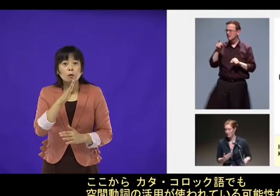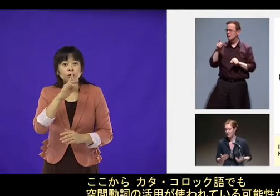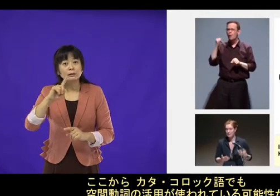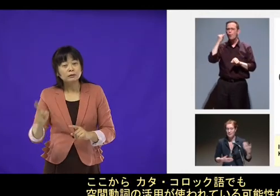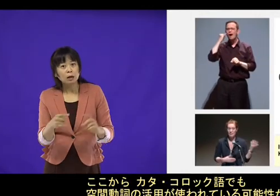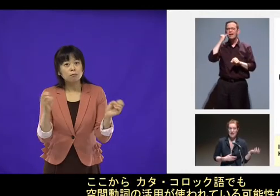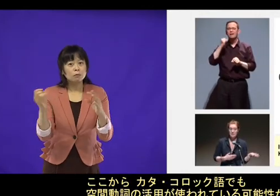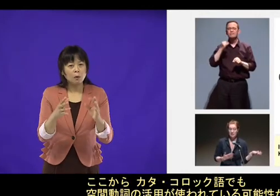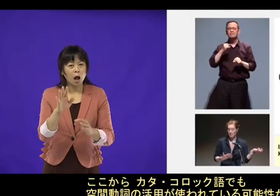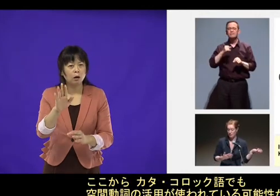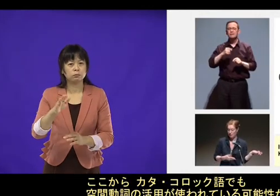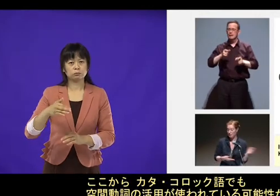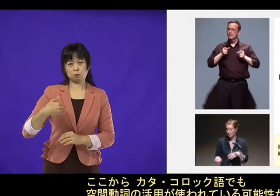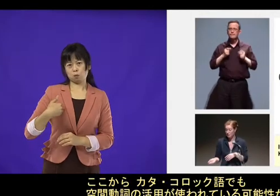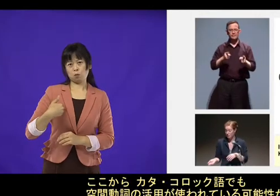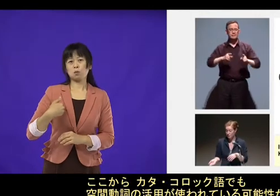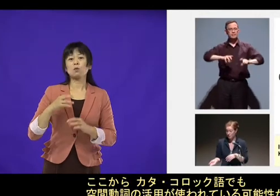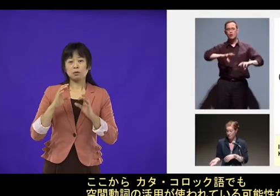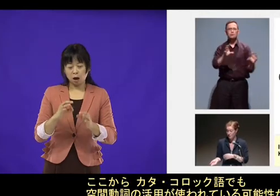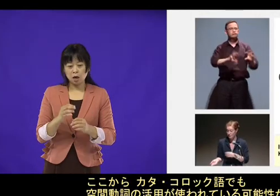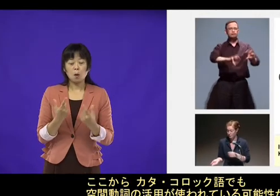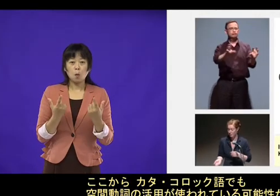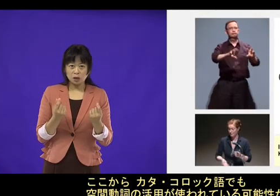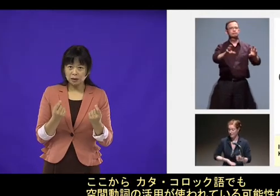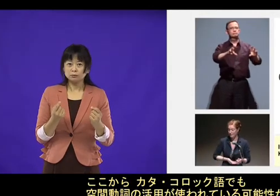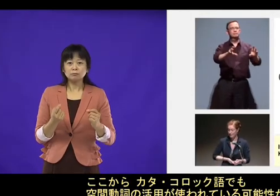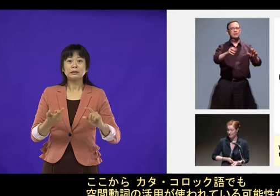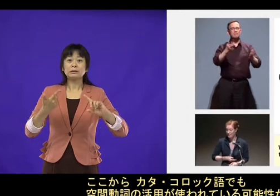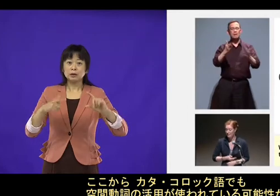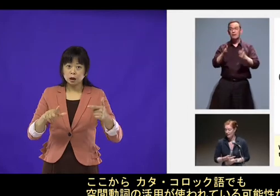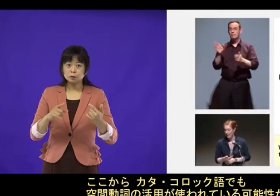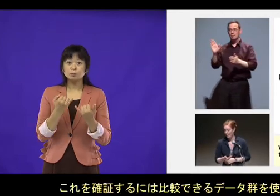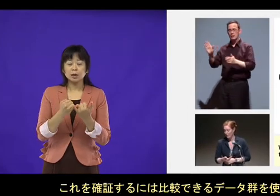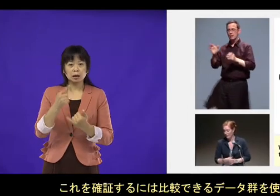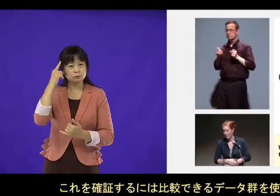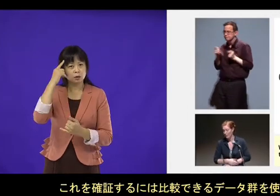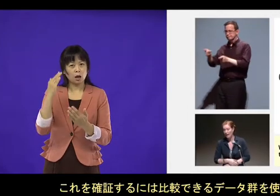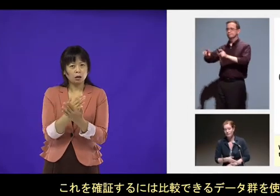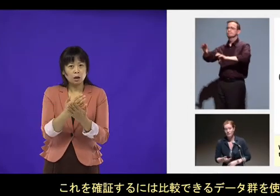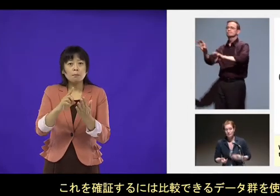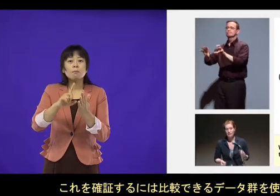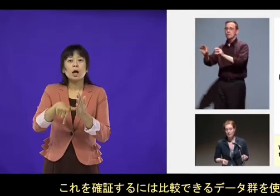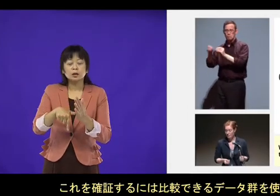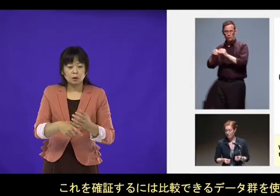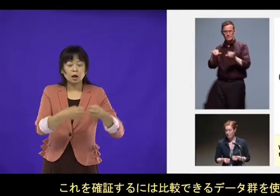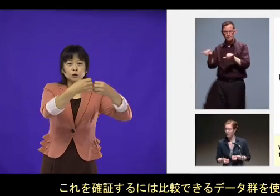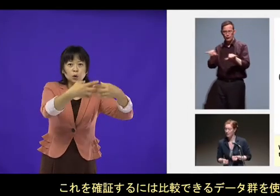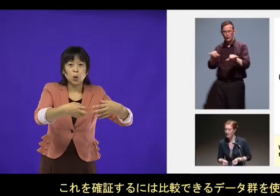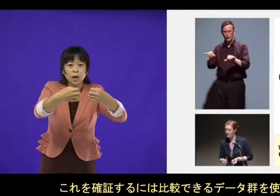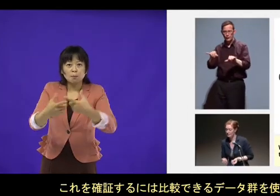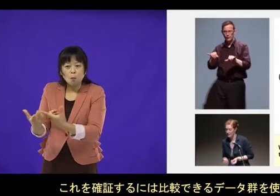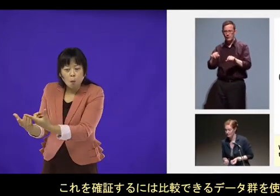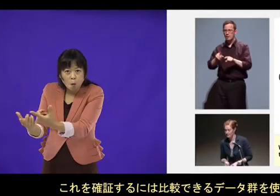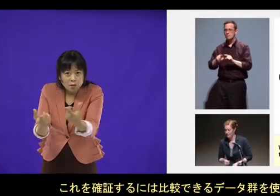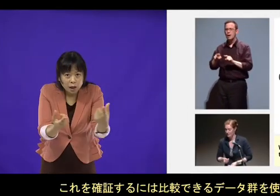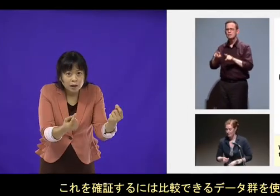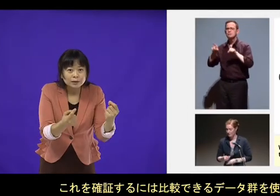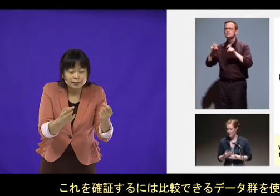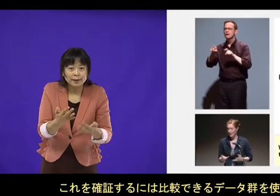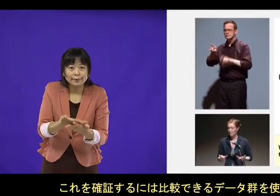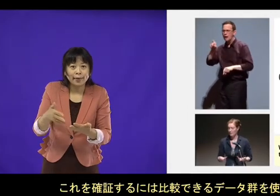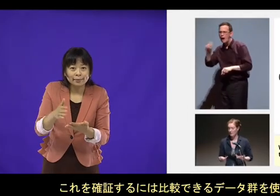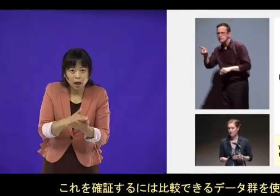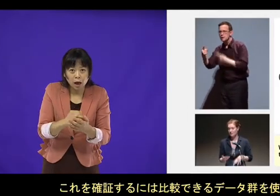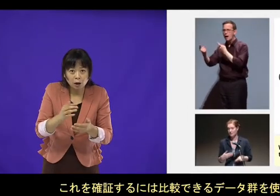the possibility that perhaps Katakolok does use spatial verb inflection, and we'll have to really use comparable data sets